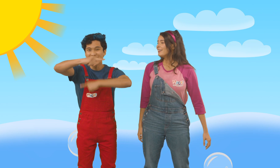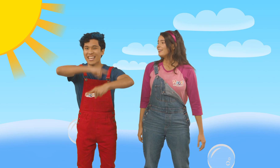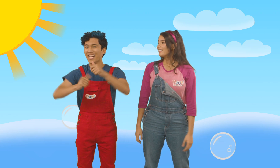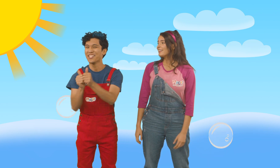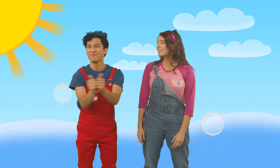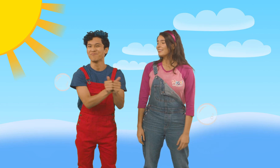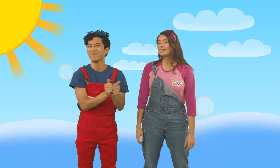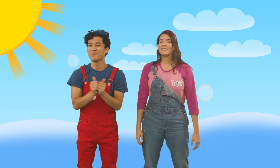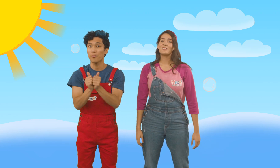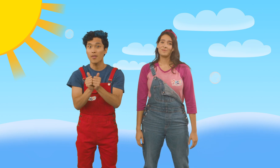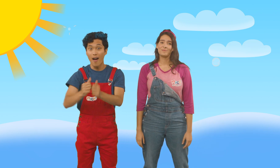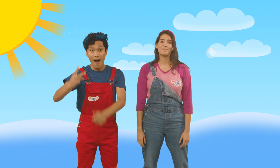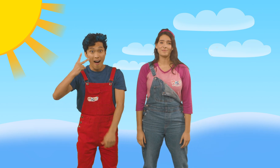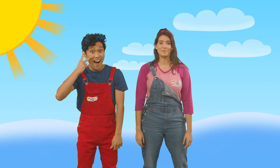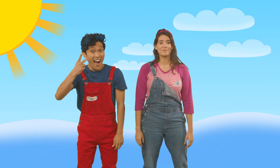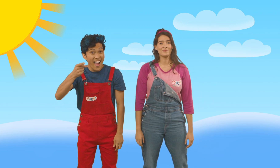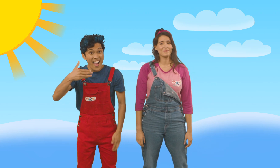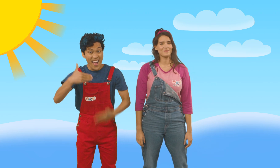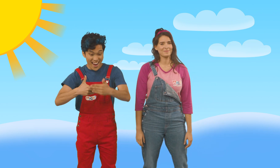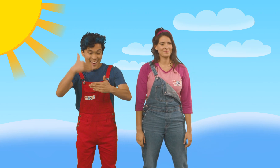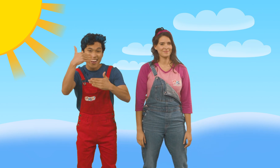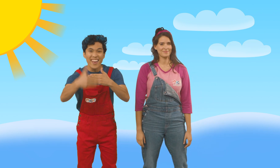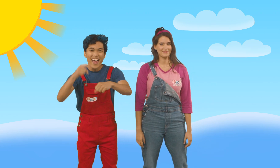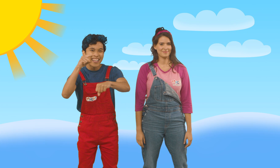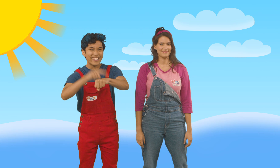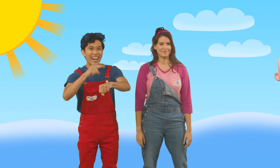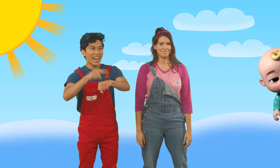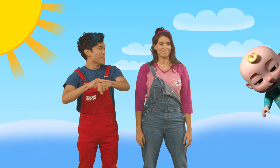Along with us. See you next time.